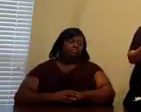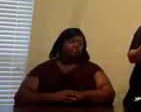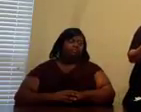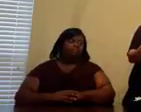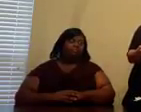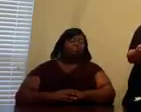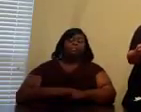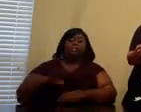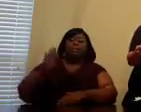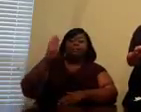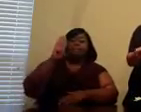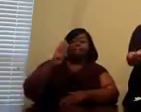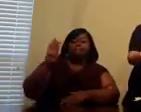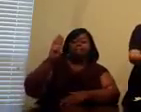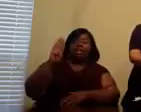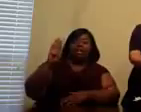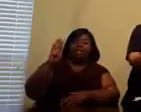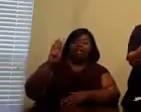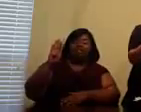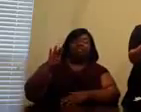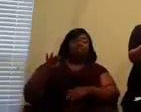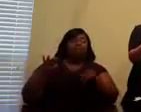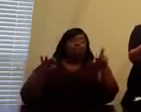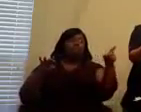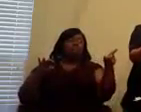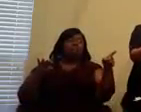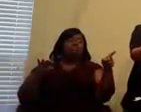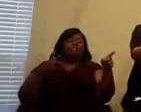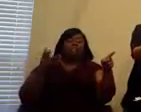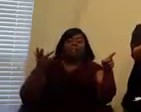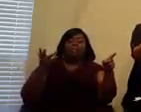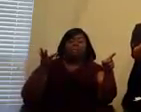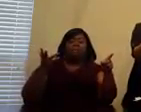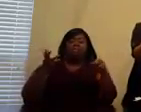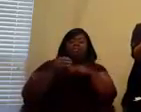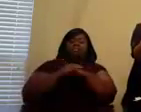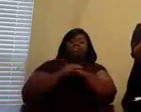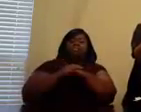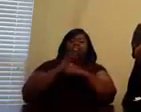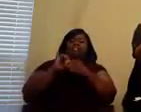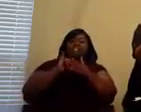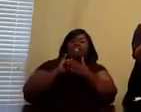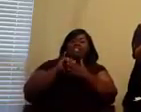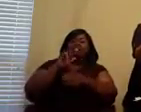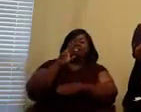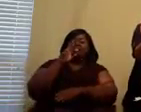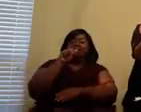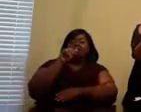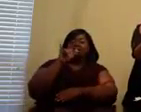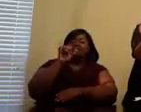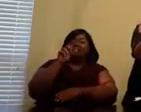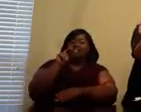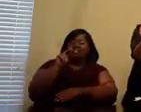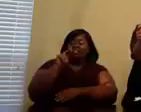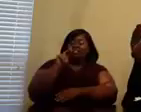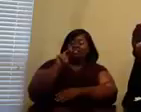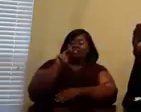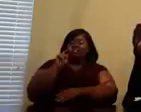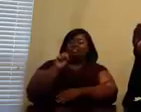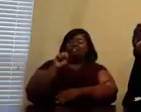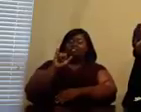Exhibit B, again, the material is made out of synthetic rayon. You see how it